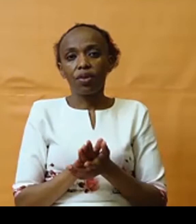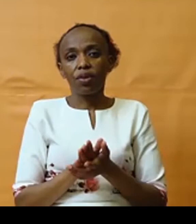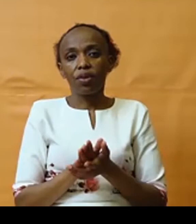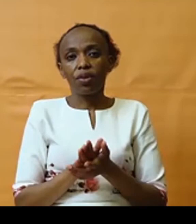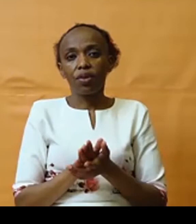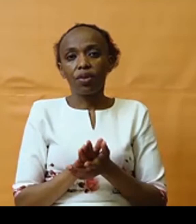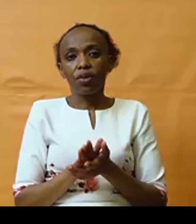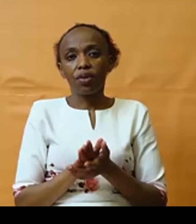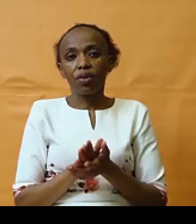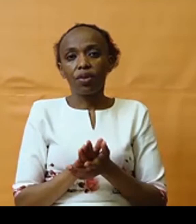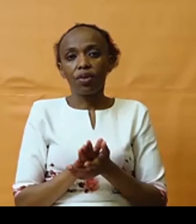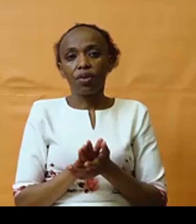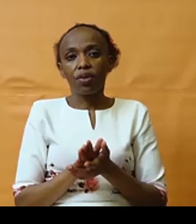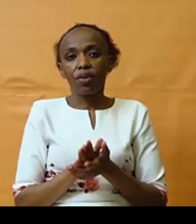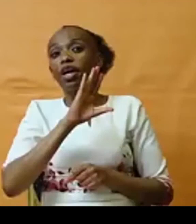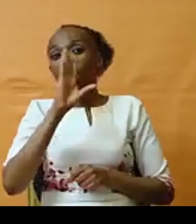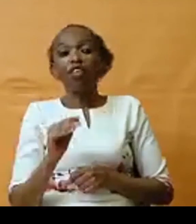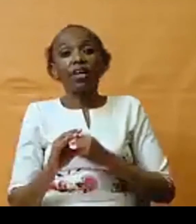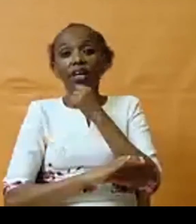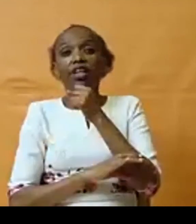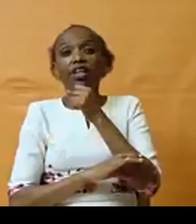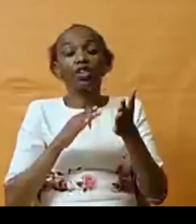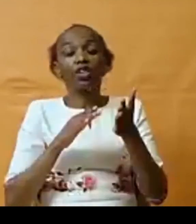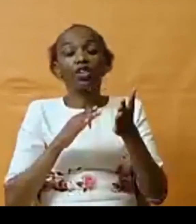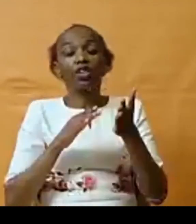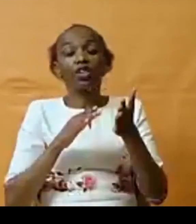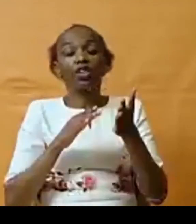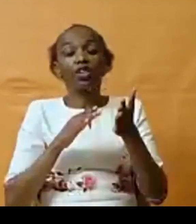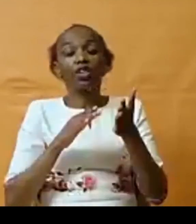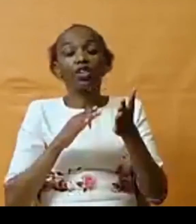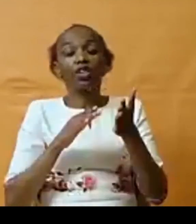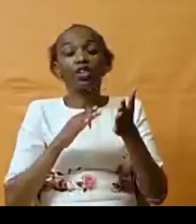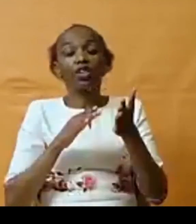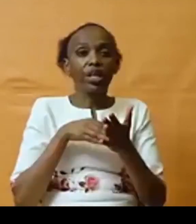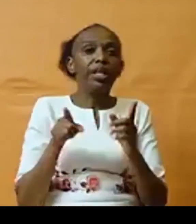make African countries vulnerable, and as such,